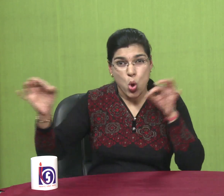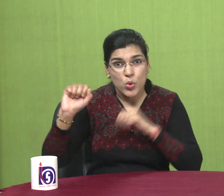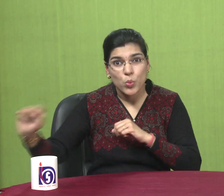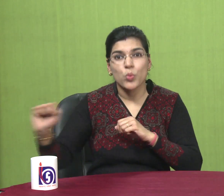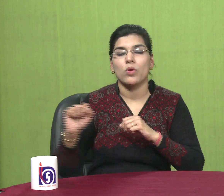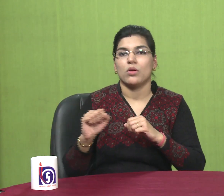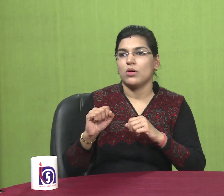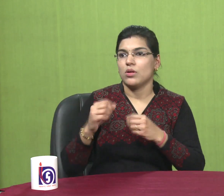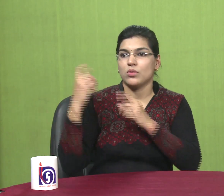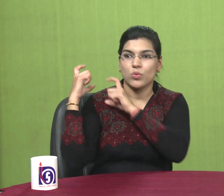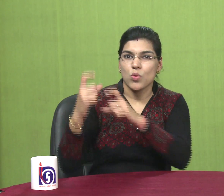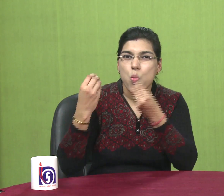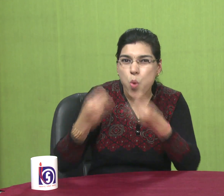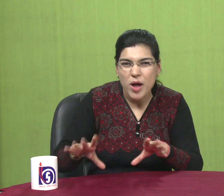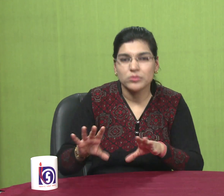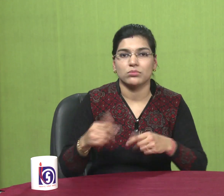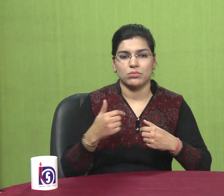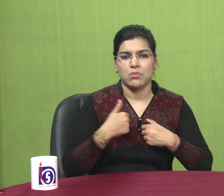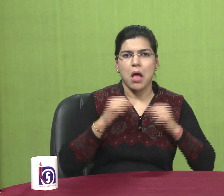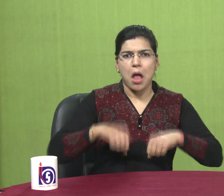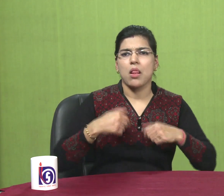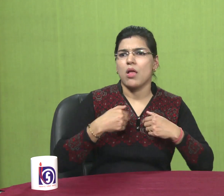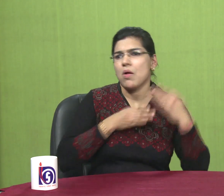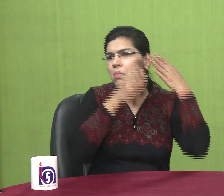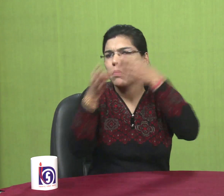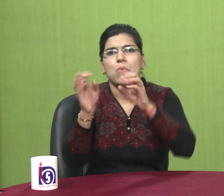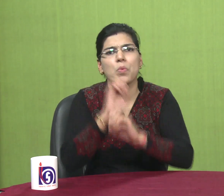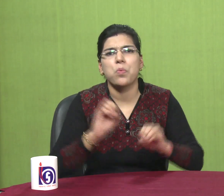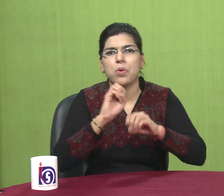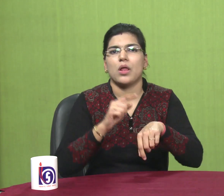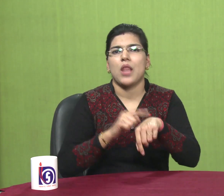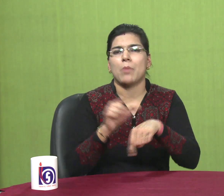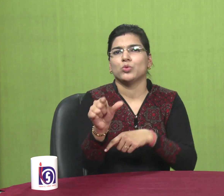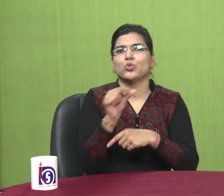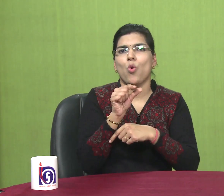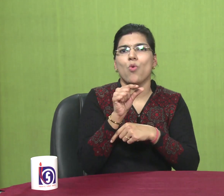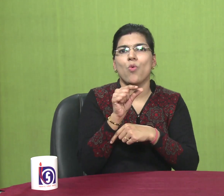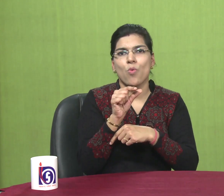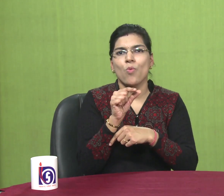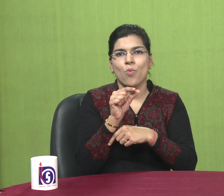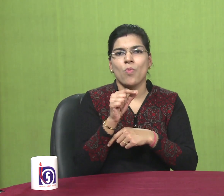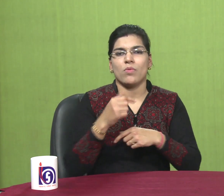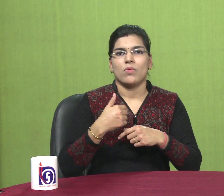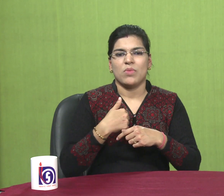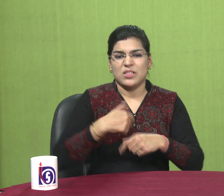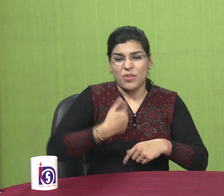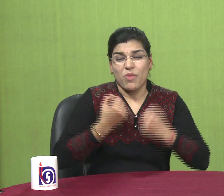It used to take time, long, it was expensive. But now, we don't have to go anywhere else. We just have to mail,